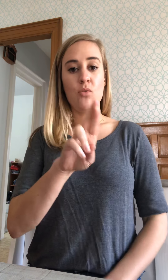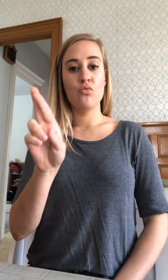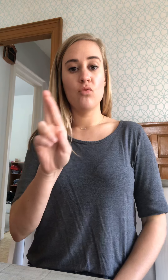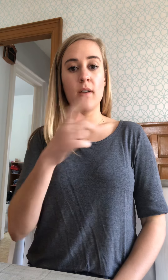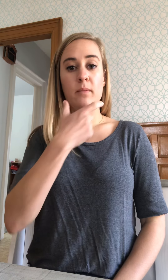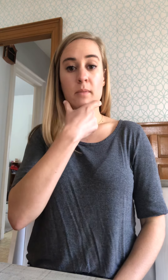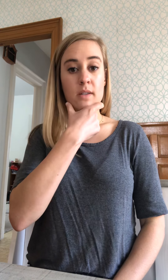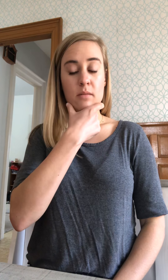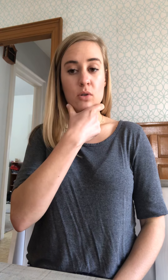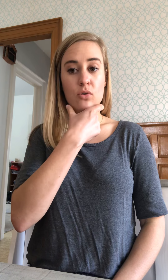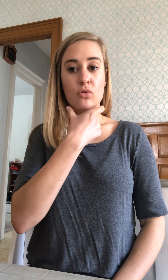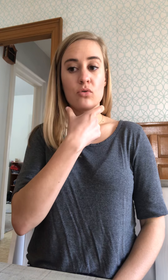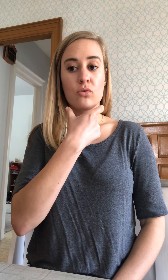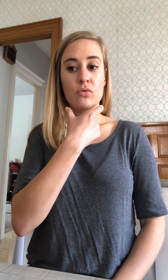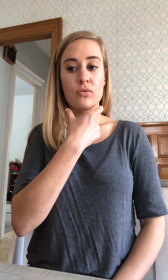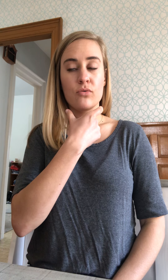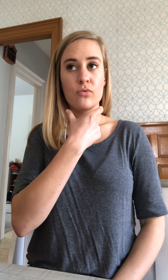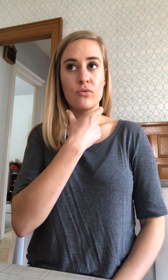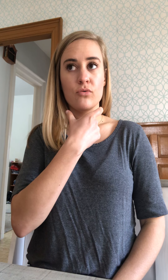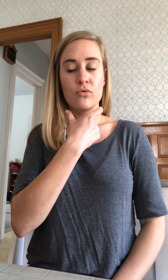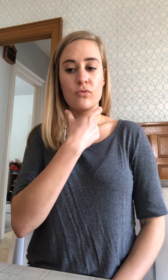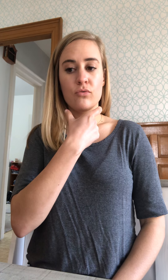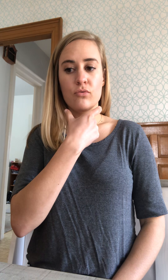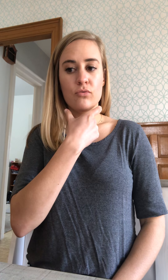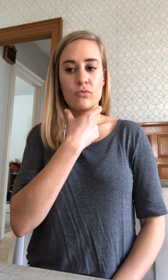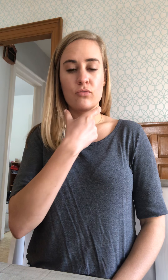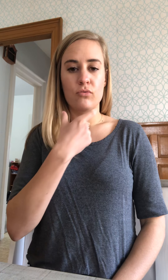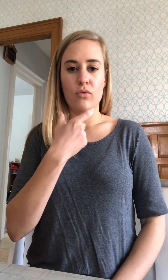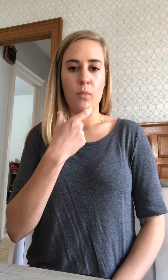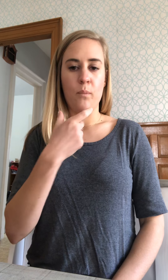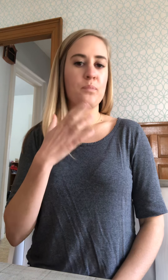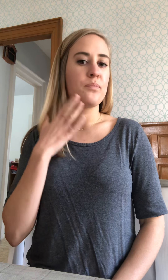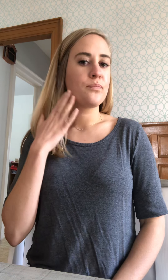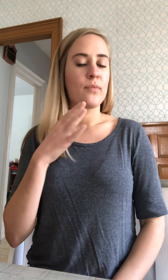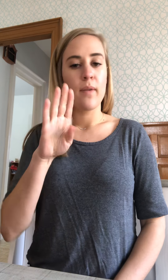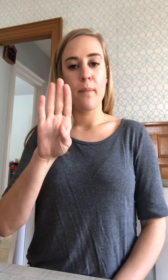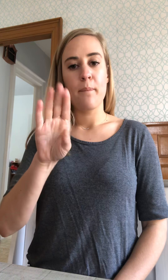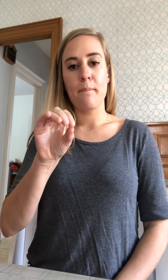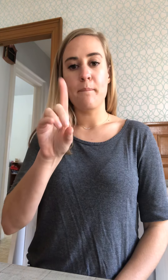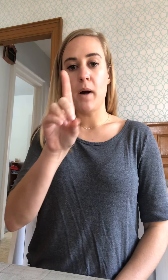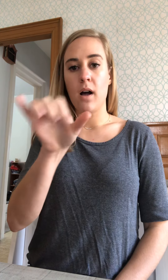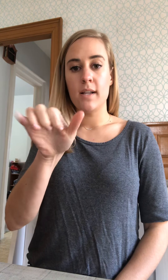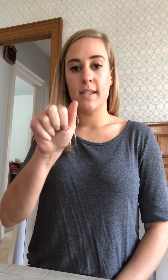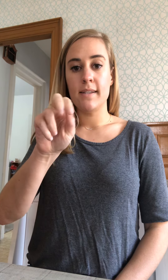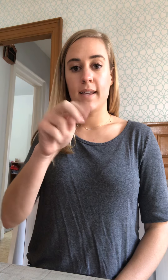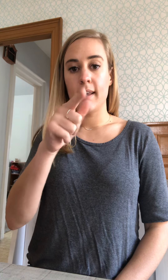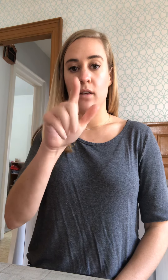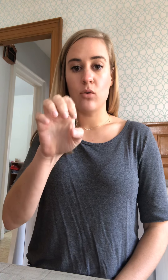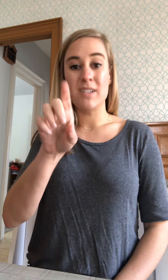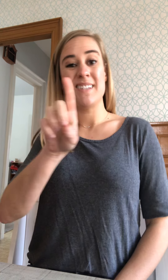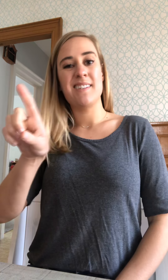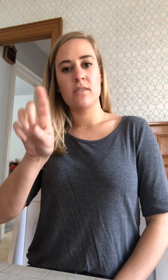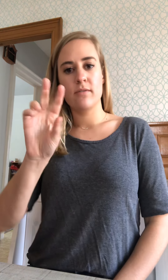mandibular body angle type fracture distal to a third molar, and a left symphysis, sometimes